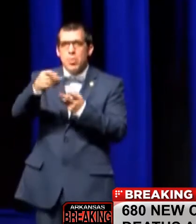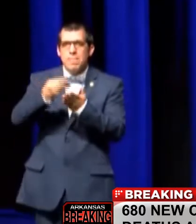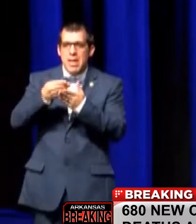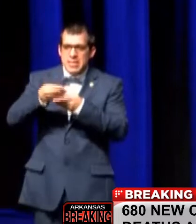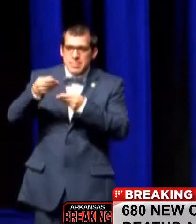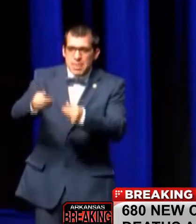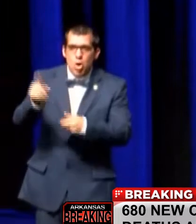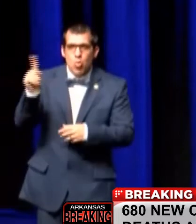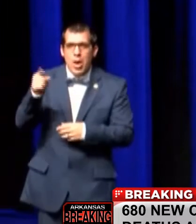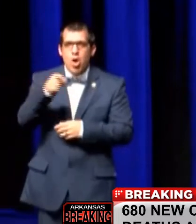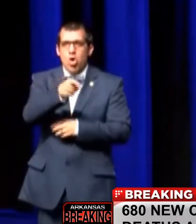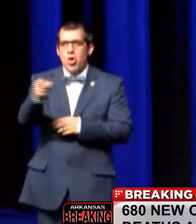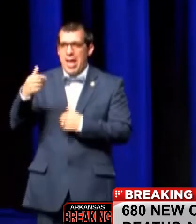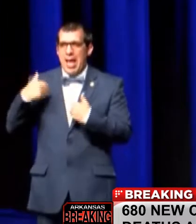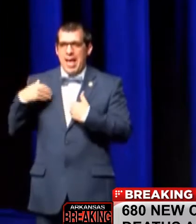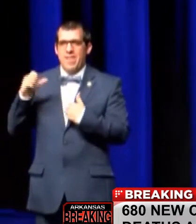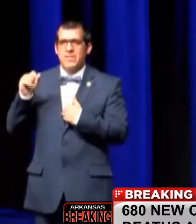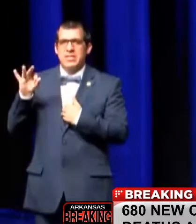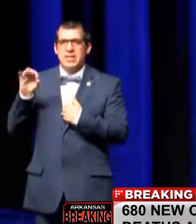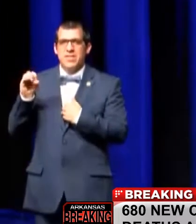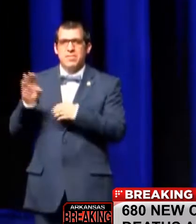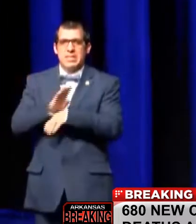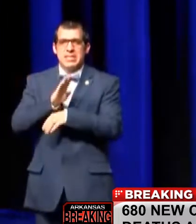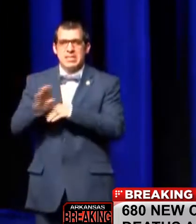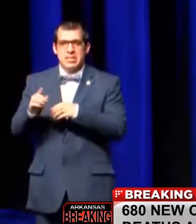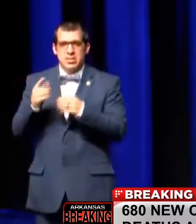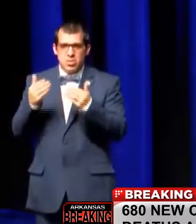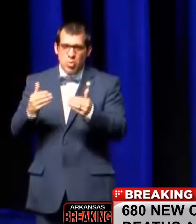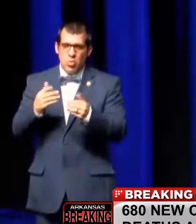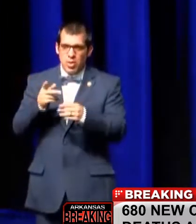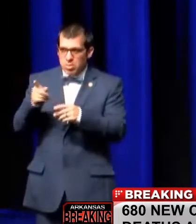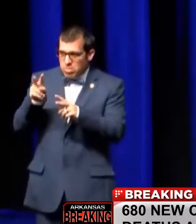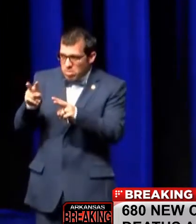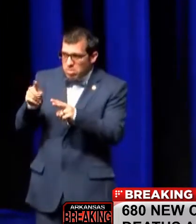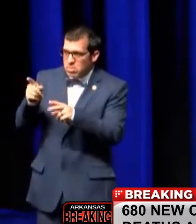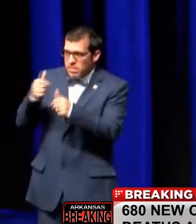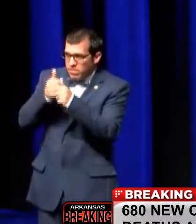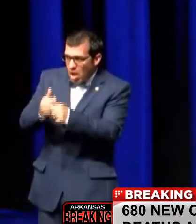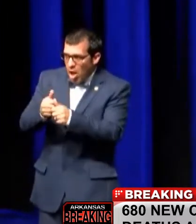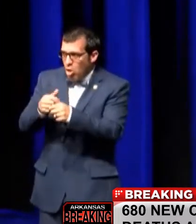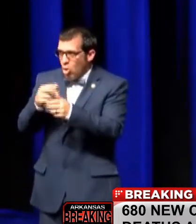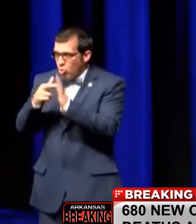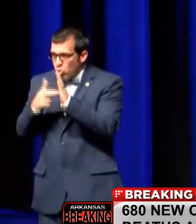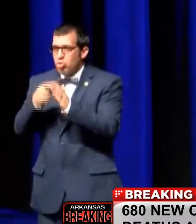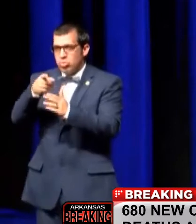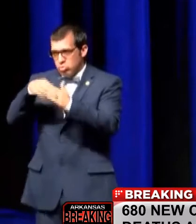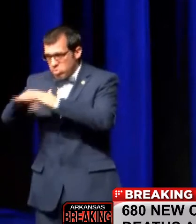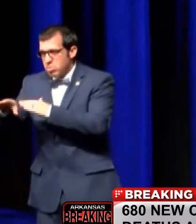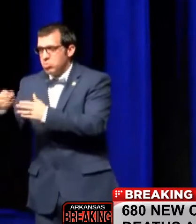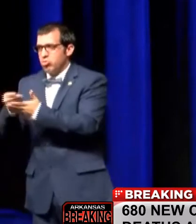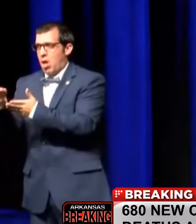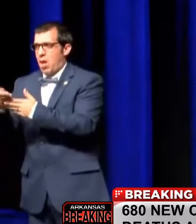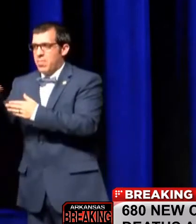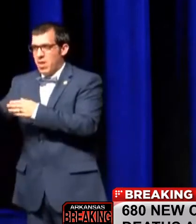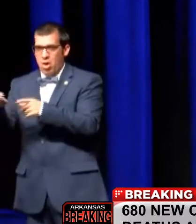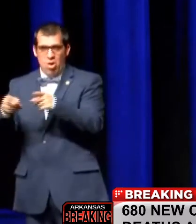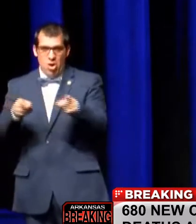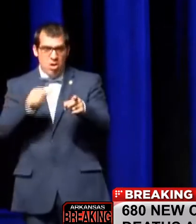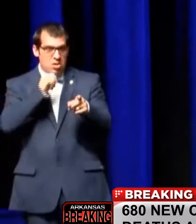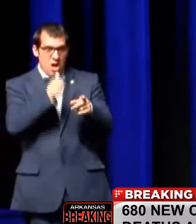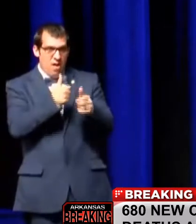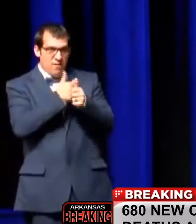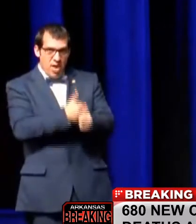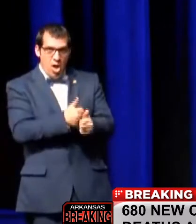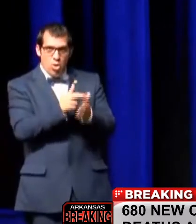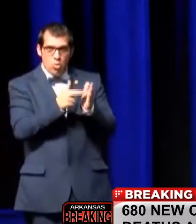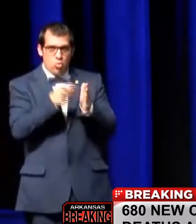safe. And that's something that we all can do. That way we encourage compliance. We encourage those businesses that are